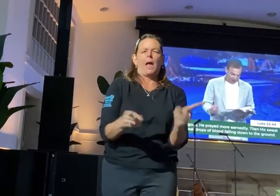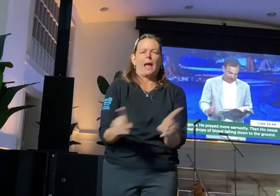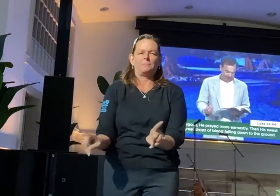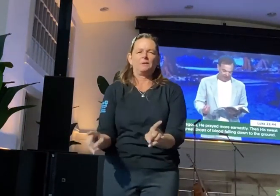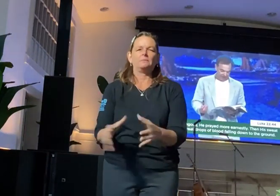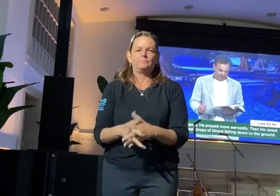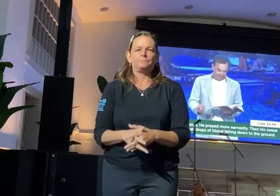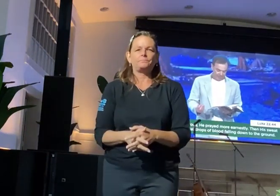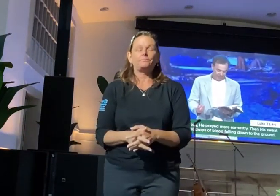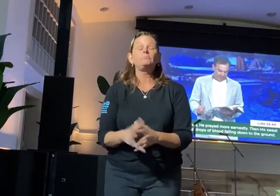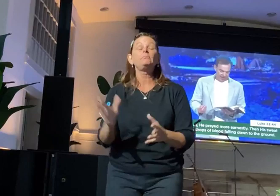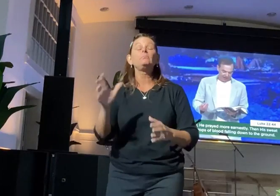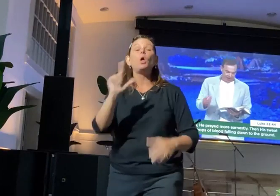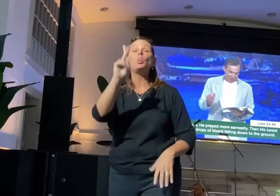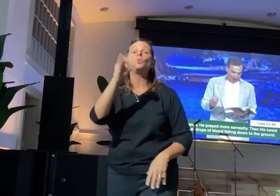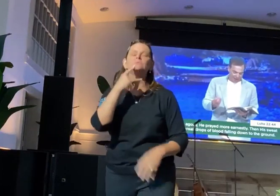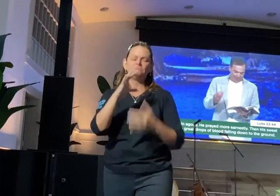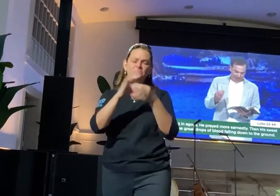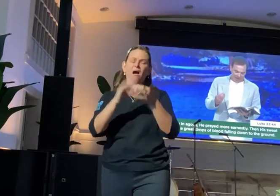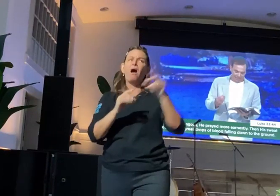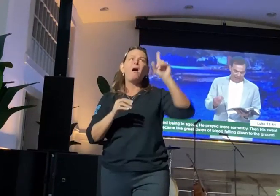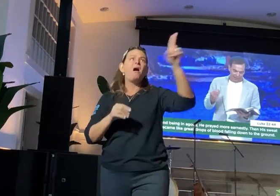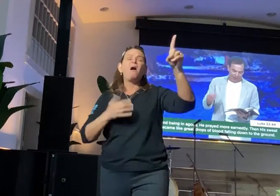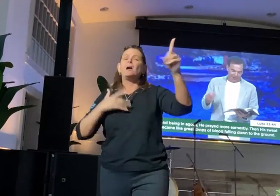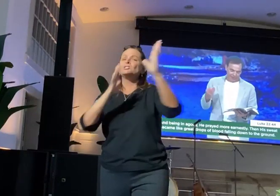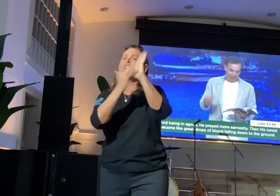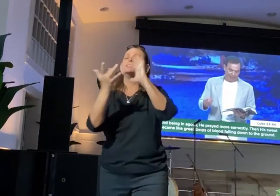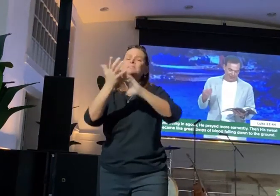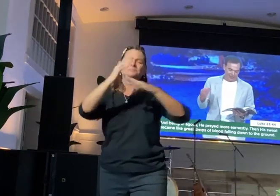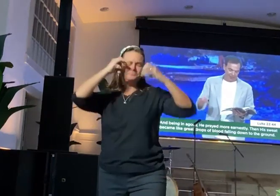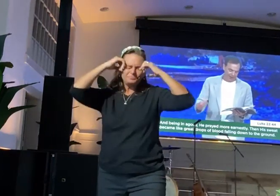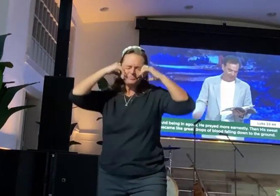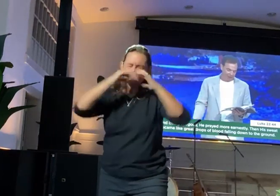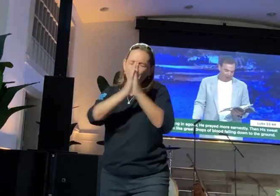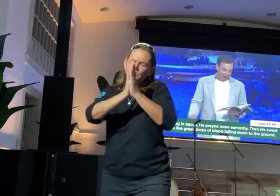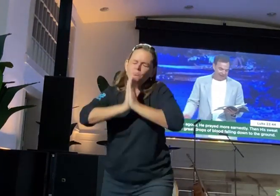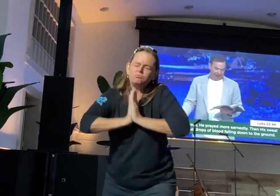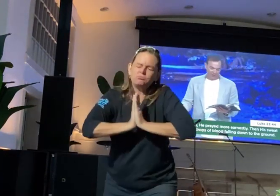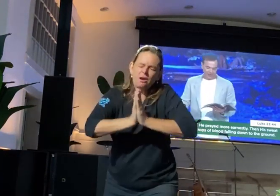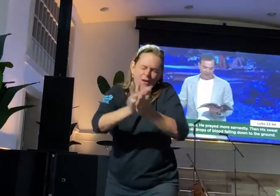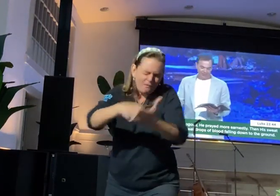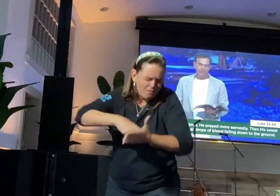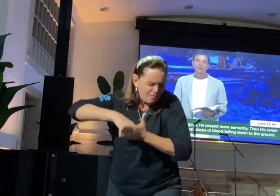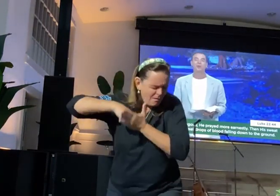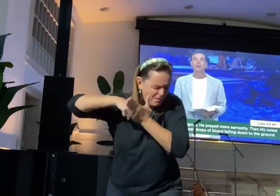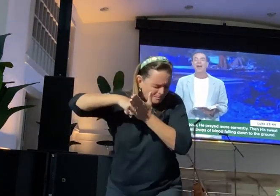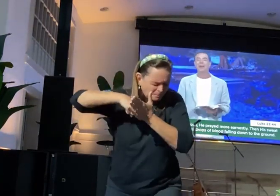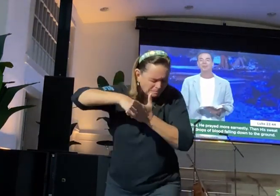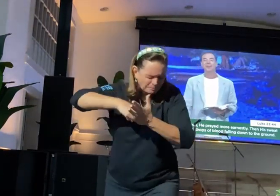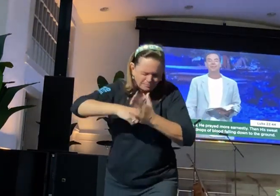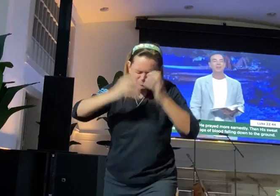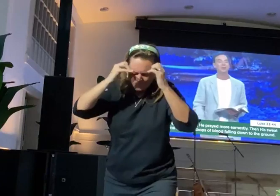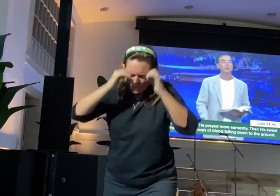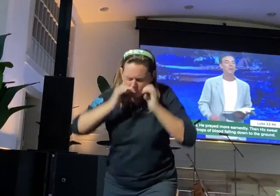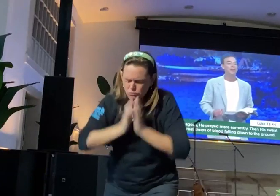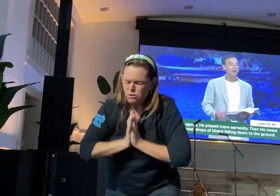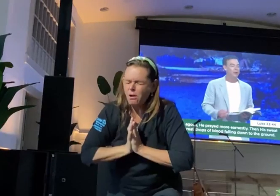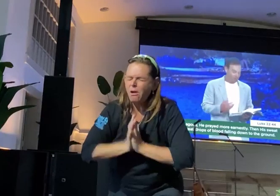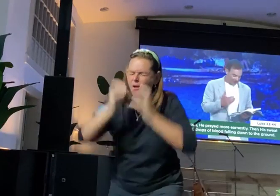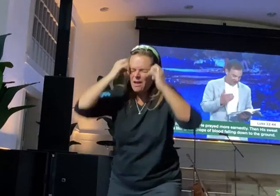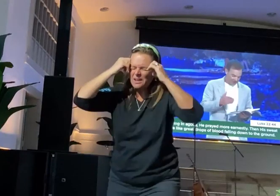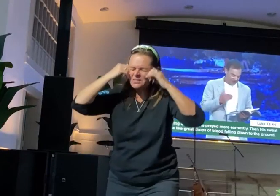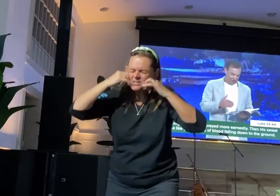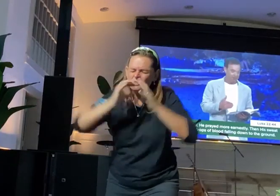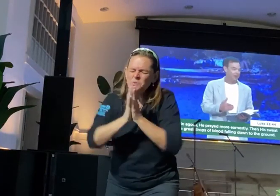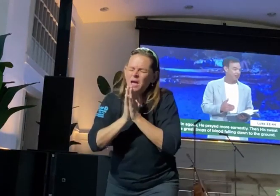more earnestly. Then his sweat became like great drops of blood falling down to the ground." Now, you have to remember